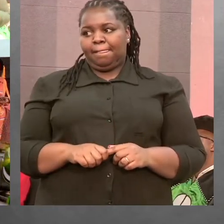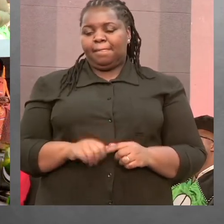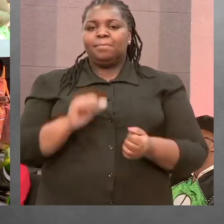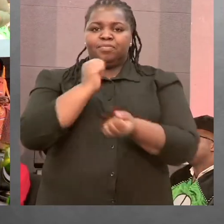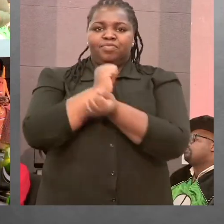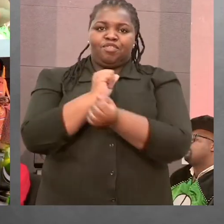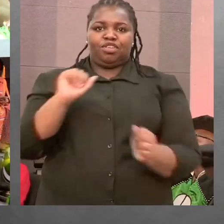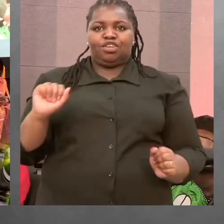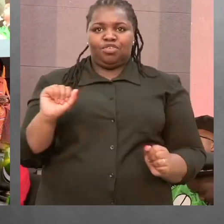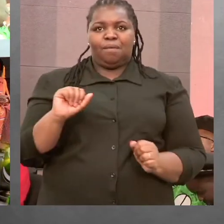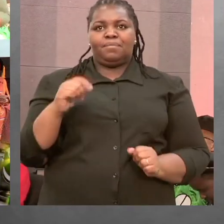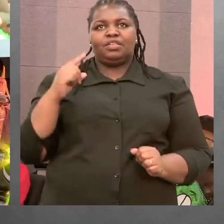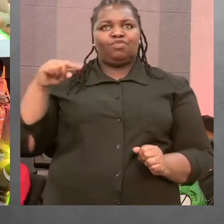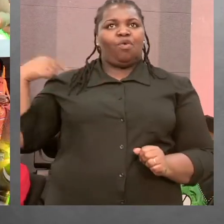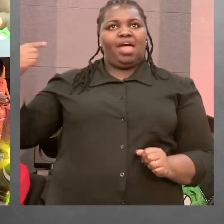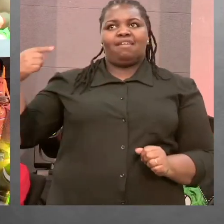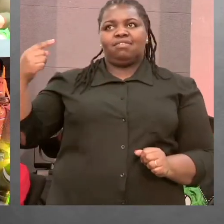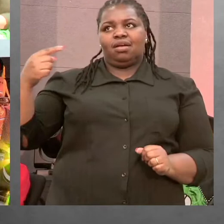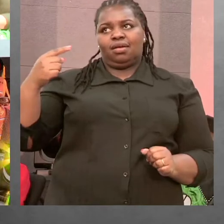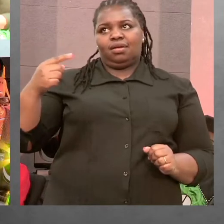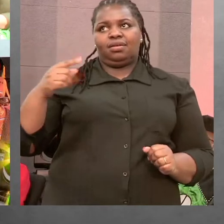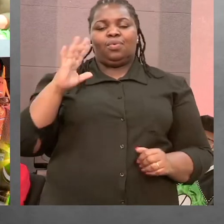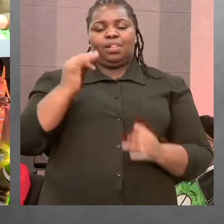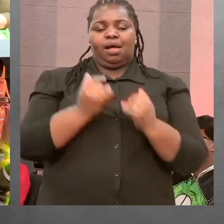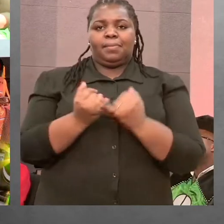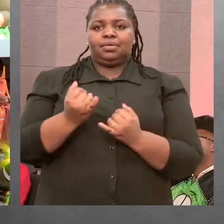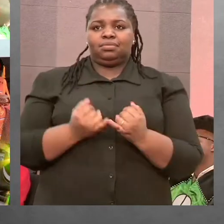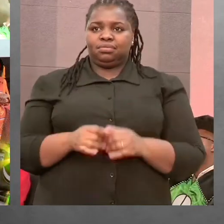freedom is forever incomplete.